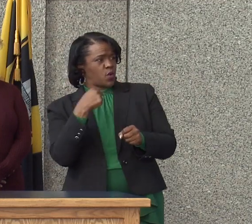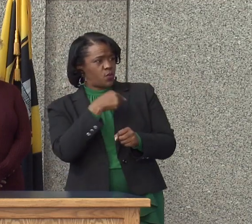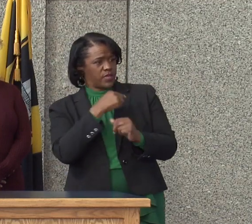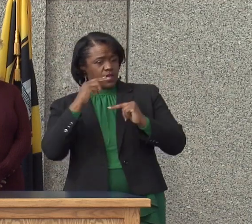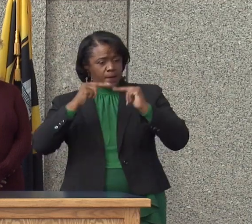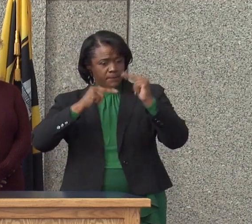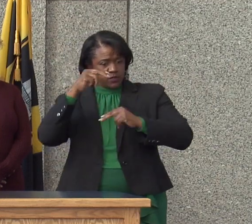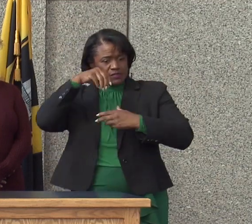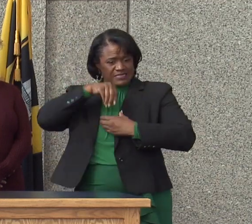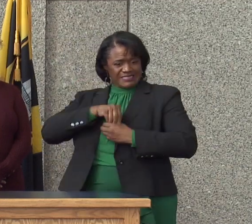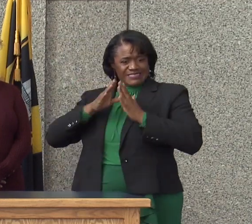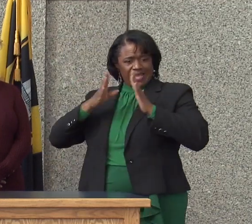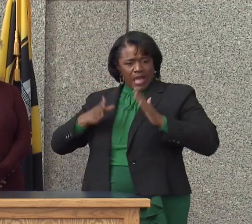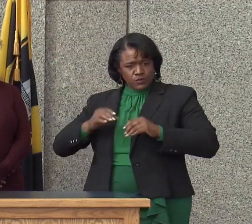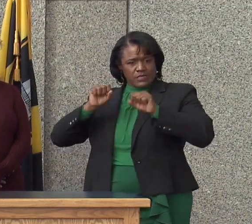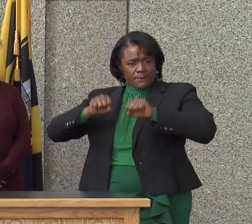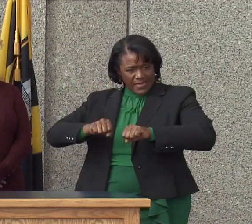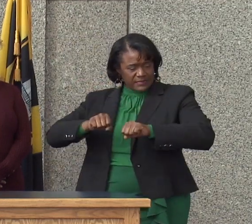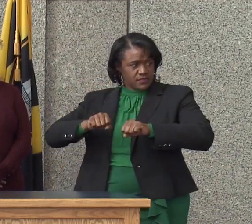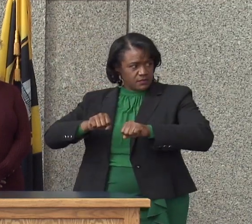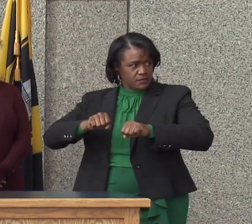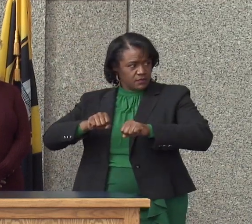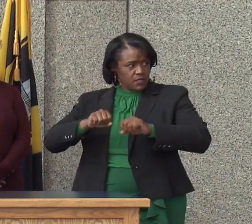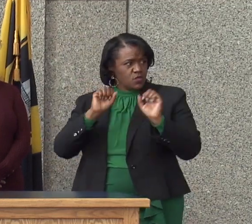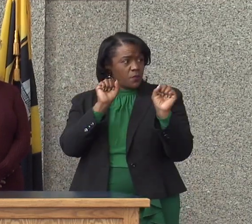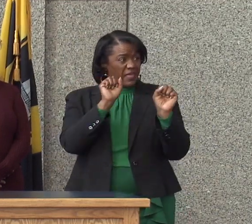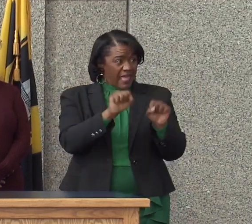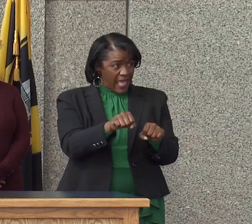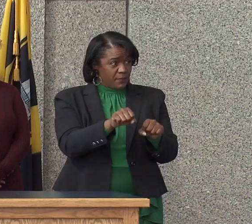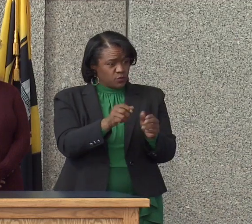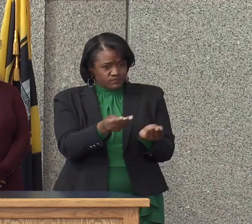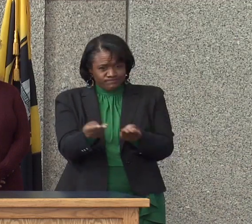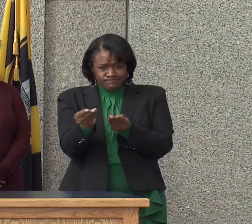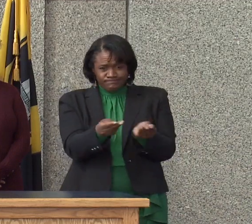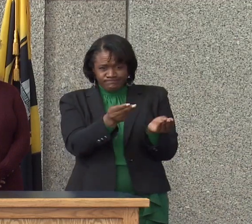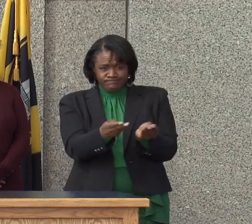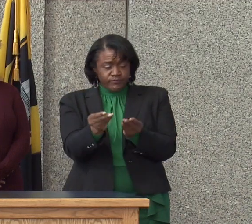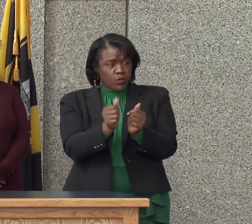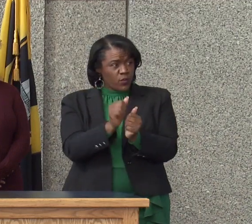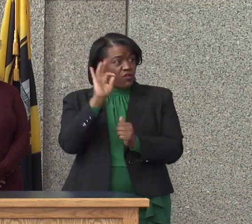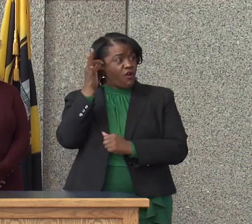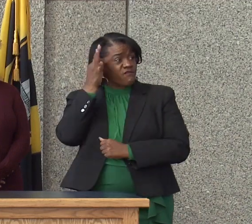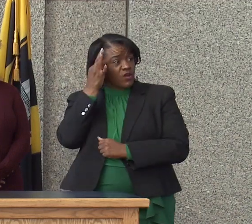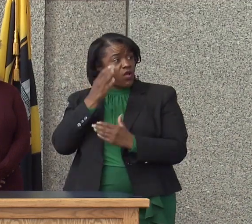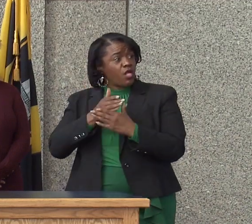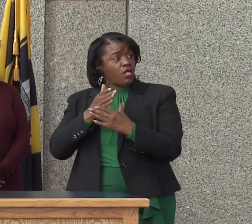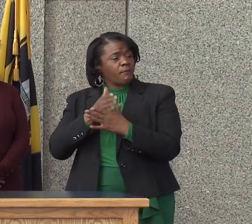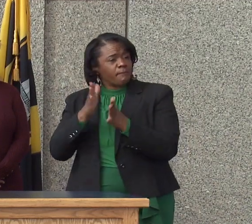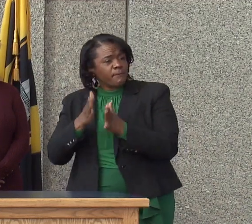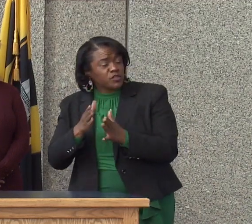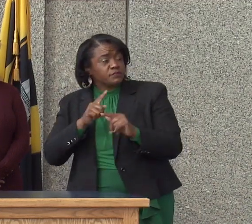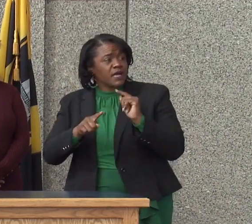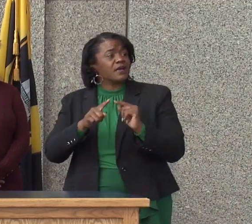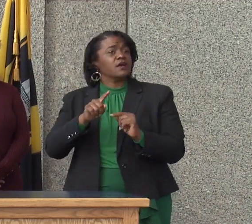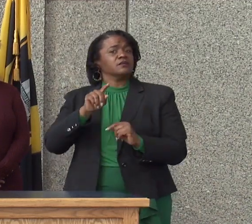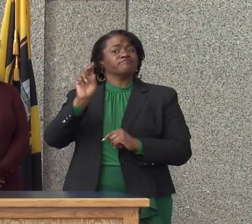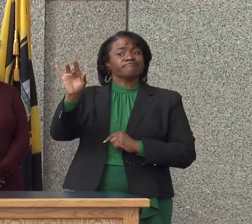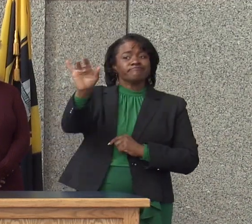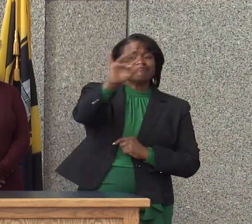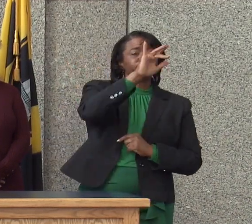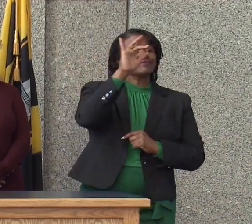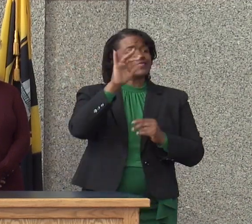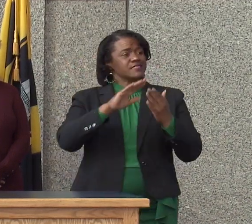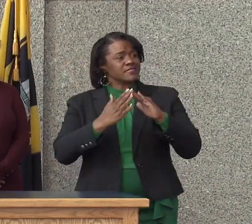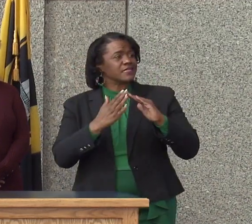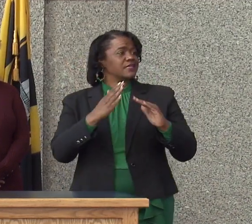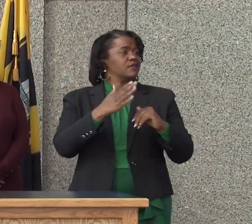build in-house capacity to be able to liaison with our federal partners, but liaison with other city and county